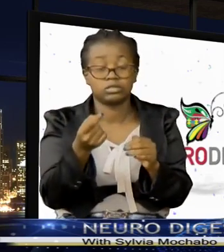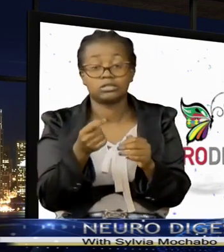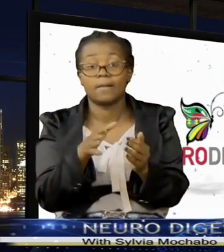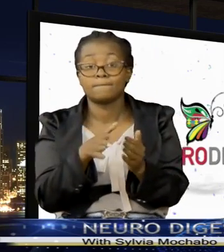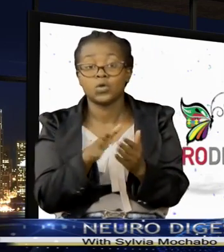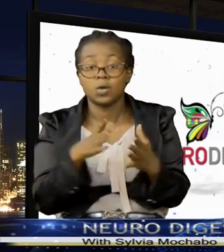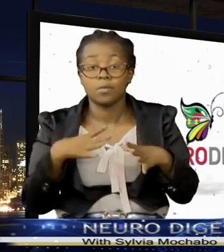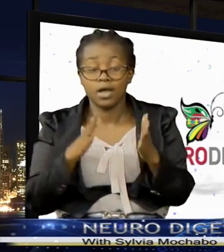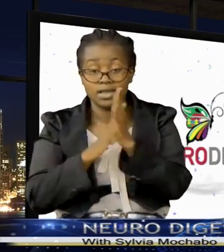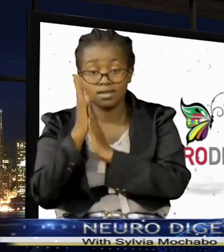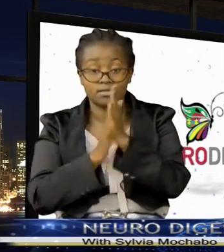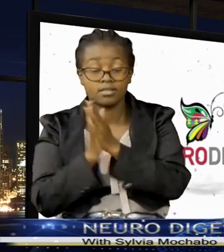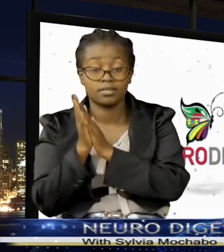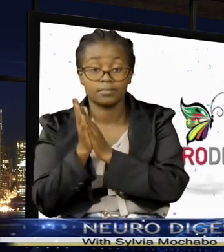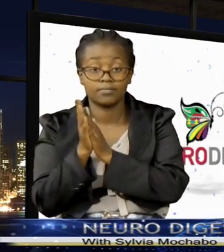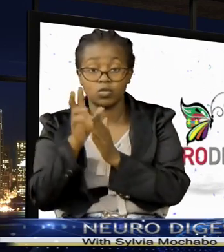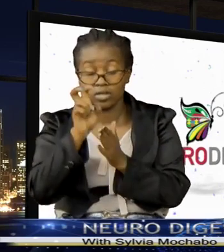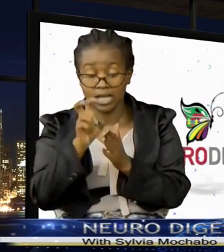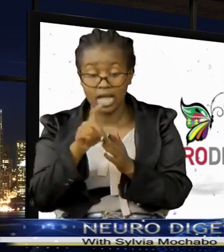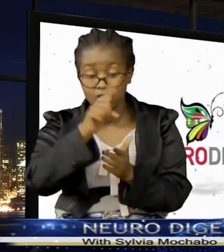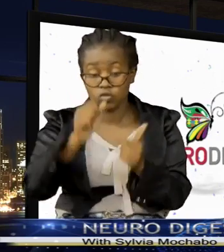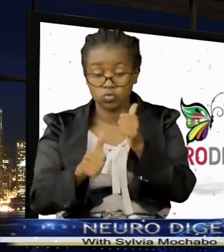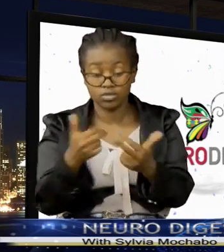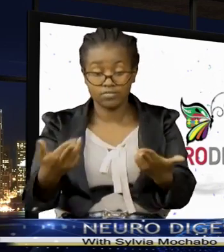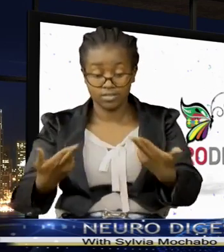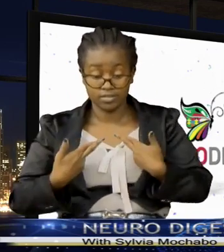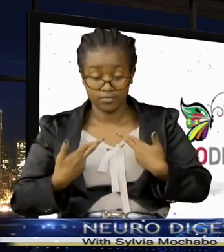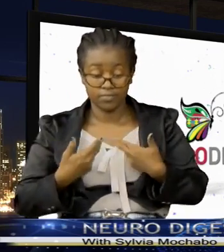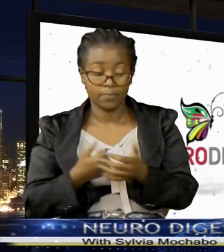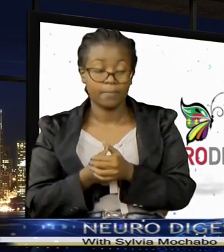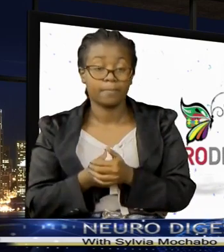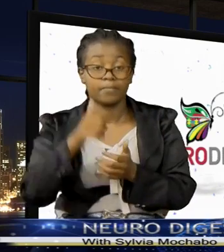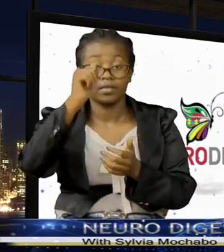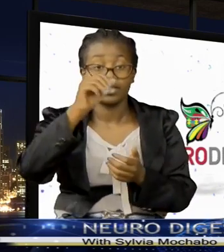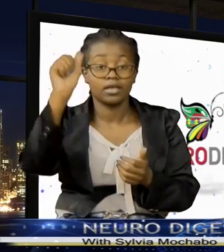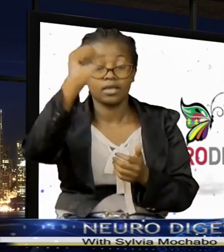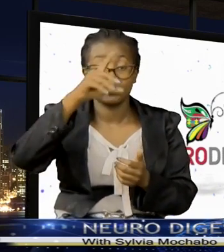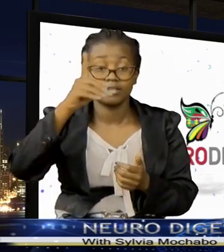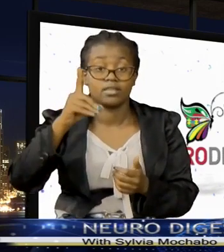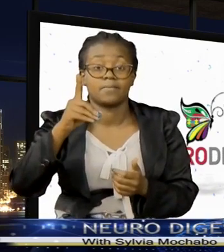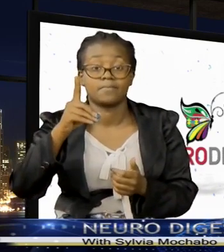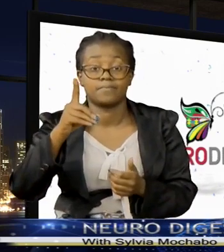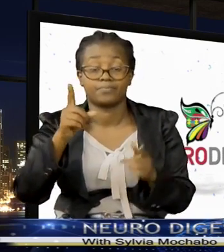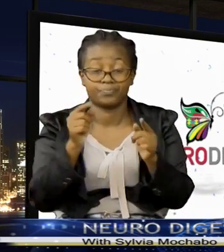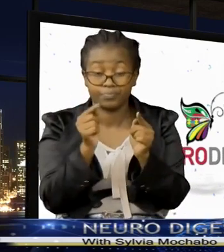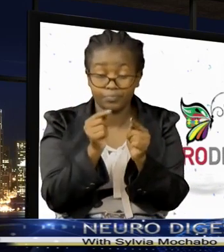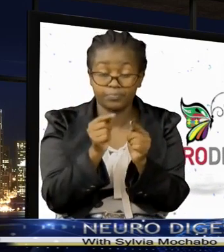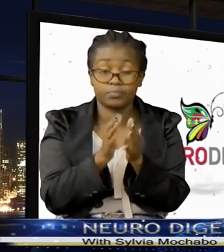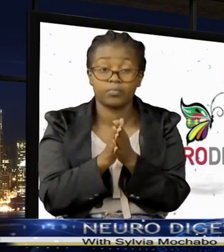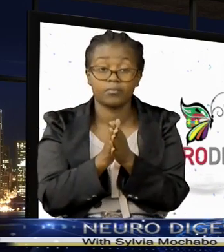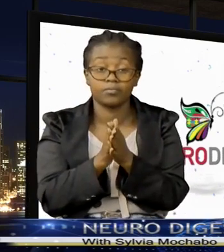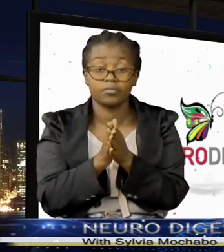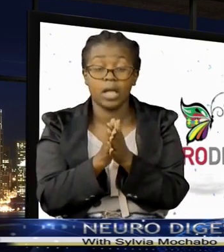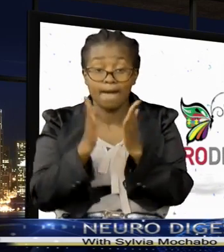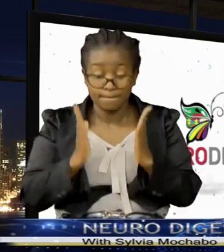are interested in, looking at the questions that we have received. ASD, as we call it in short, and